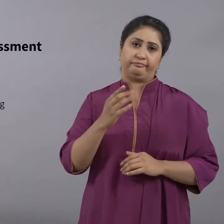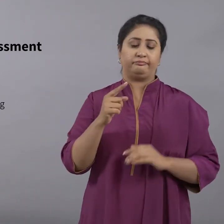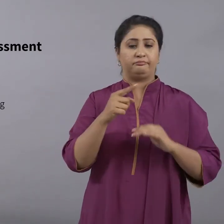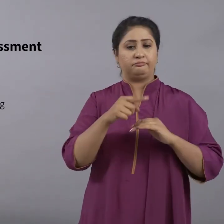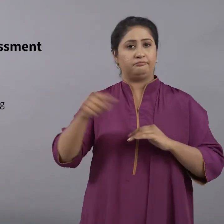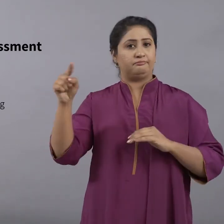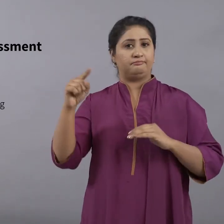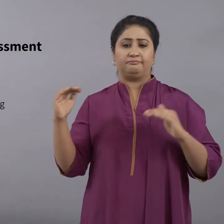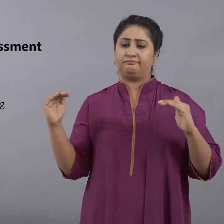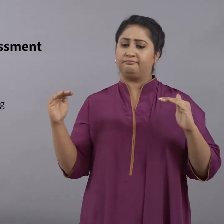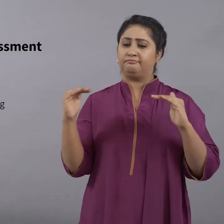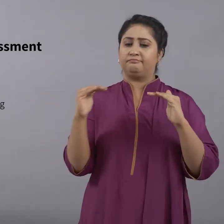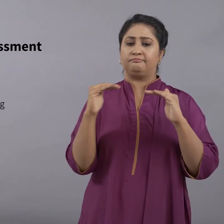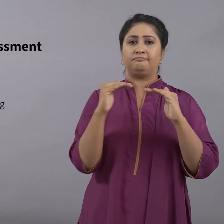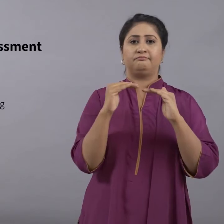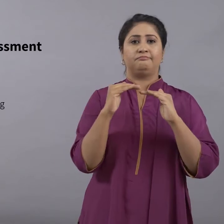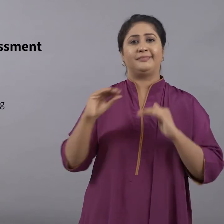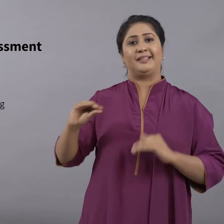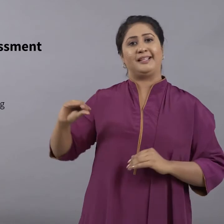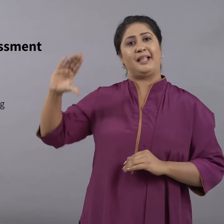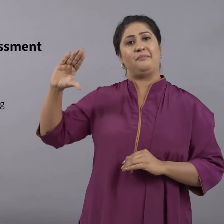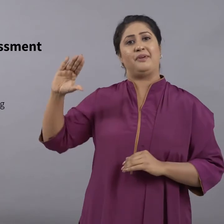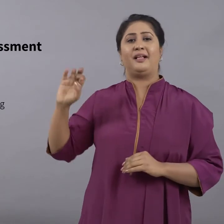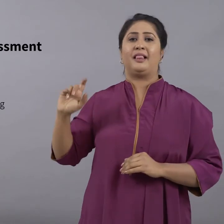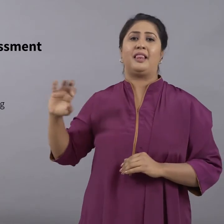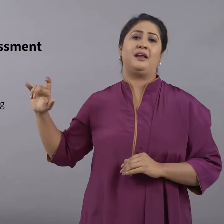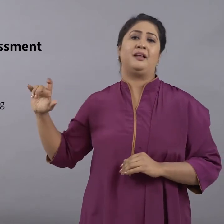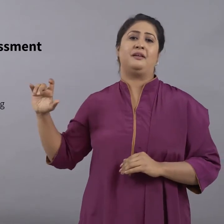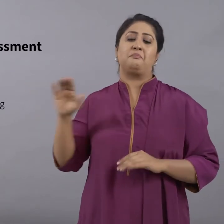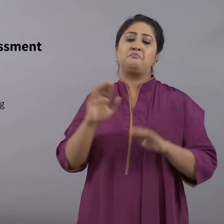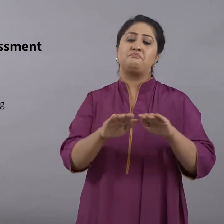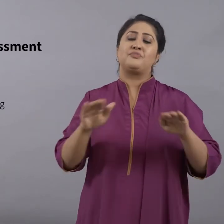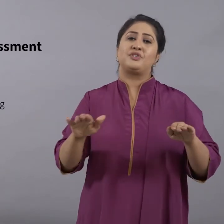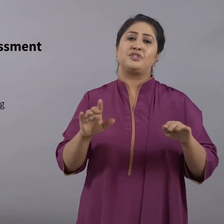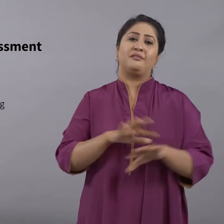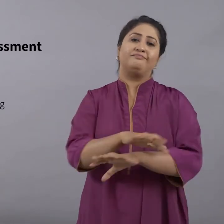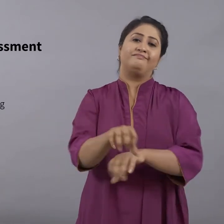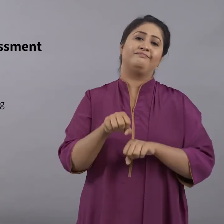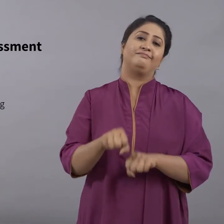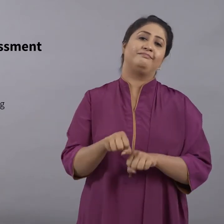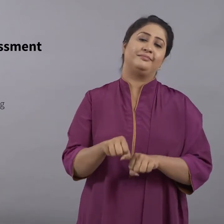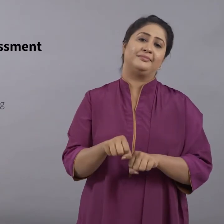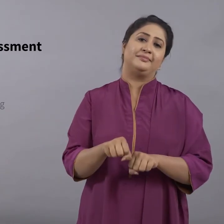mark the student as capital letters / alphabets level student.